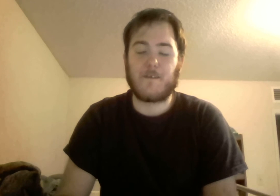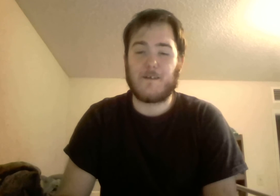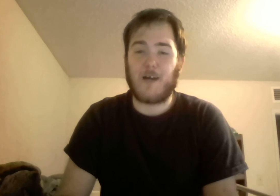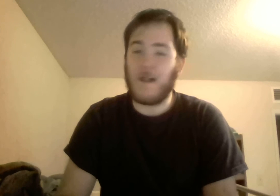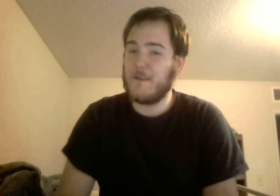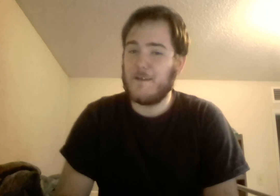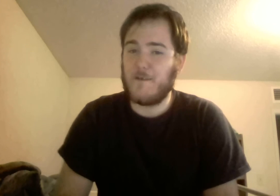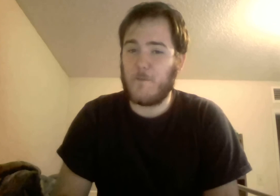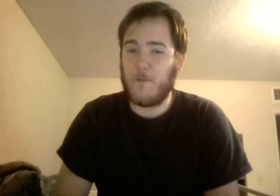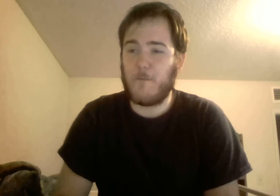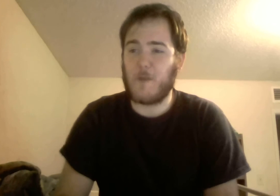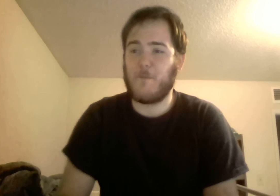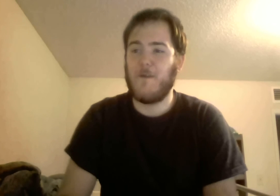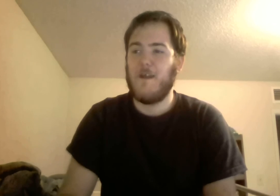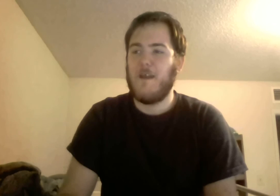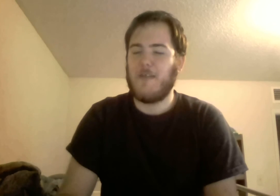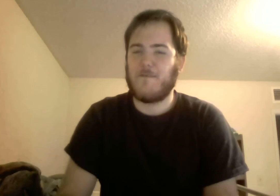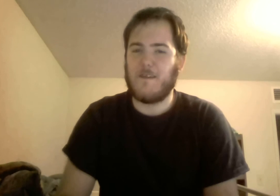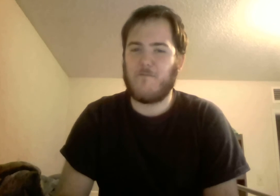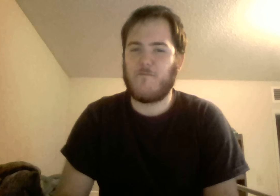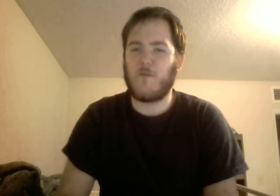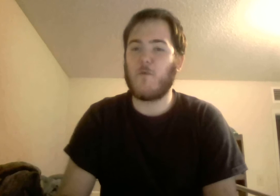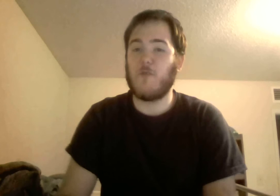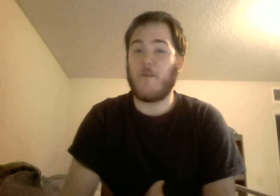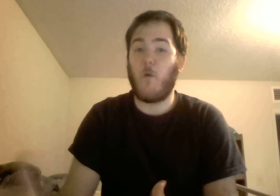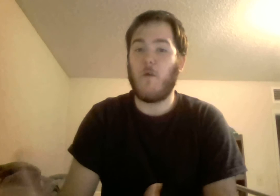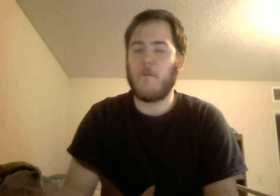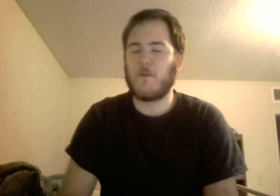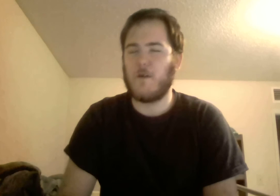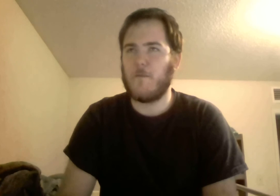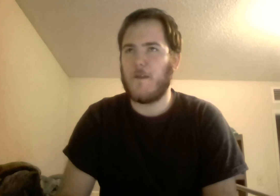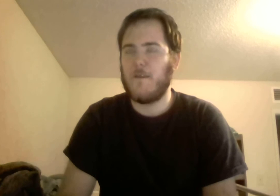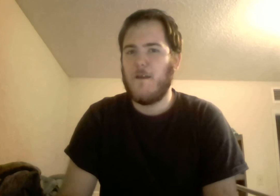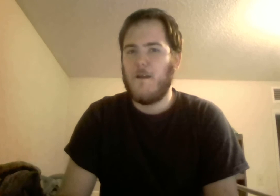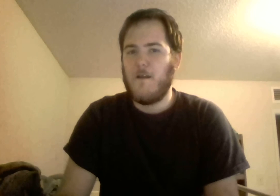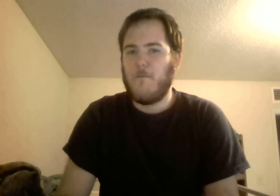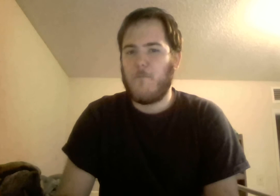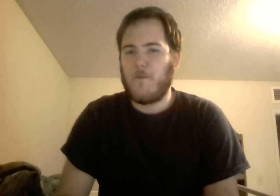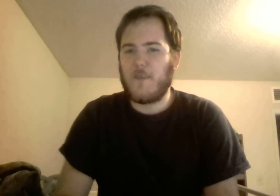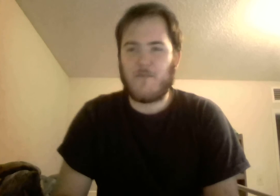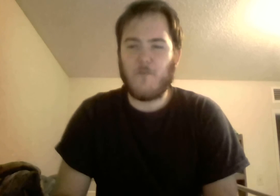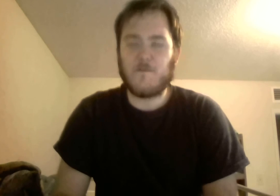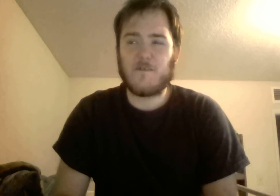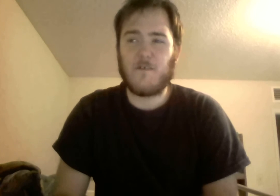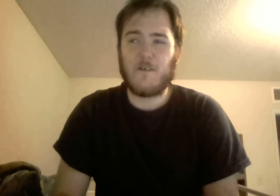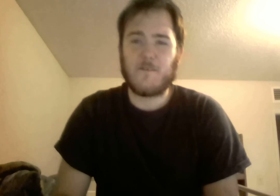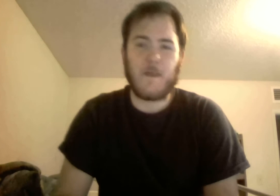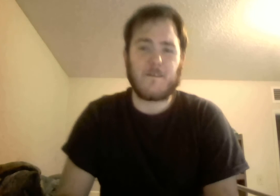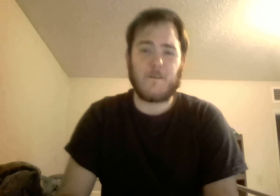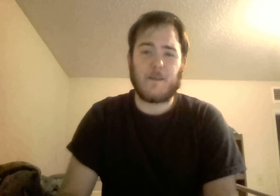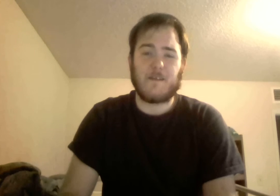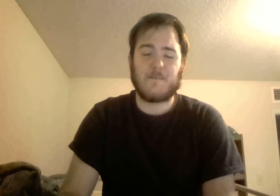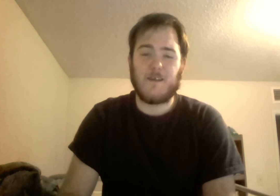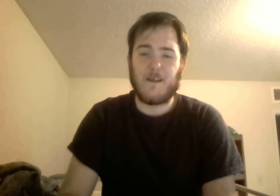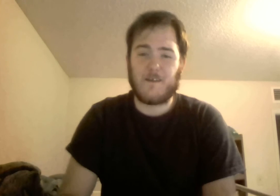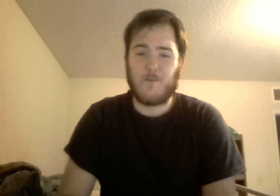it's oddly enough a bit better. It's been difficult to get the whole episode, but this one wasn't always our best. I mean, not quite